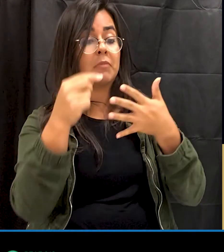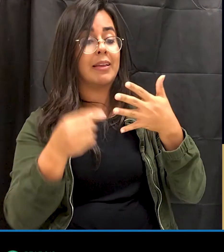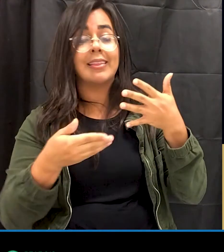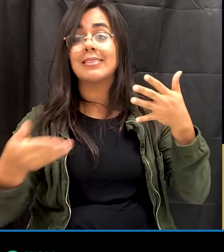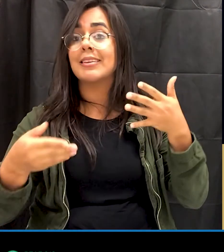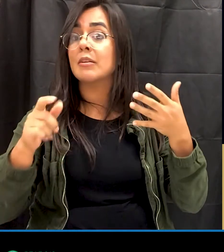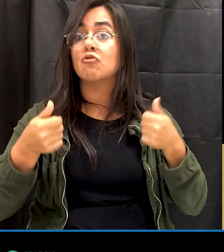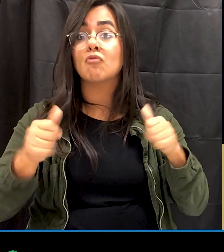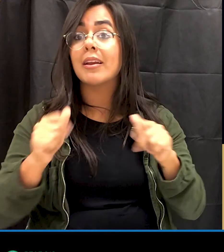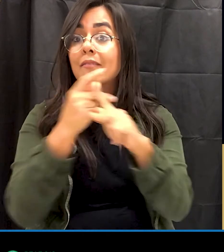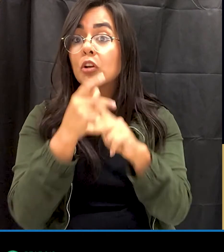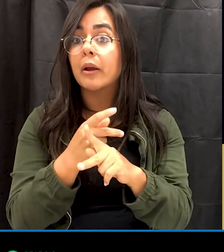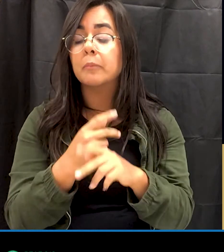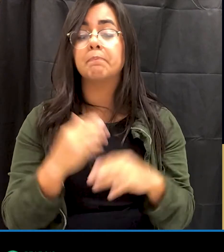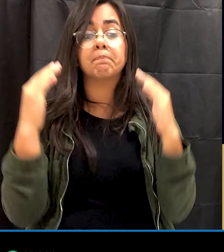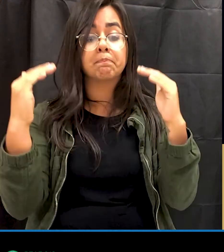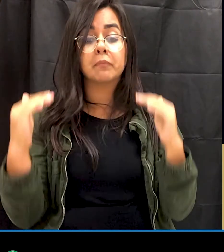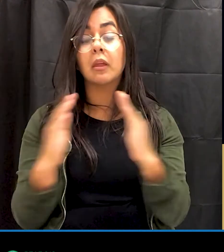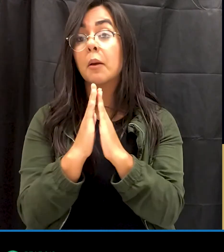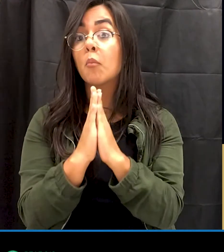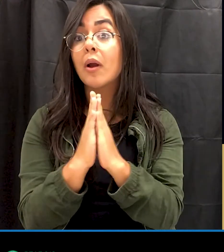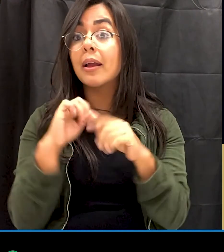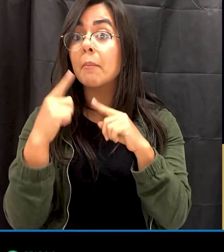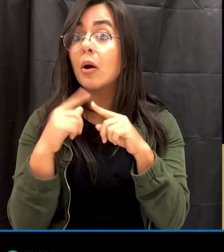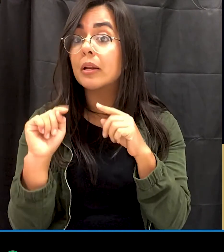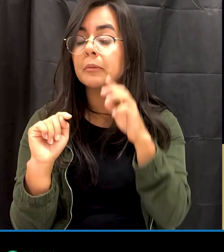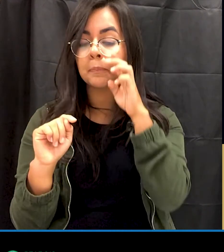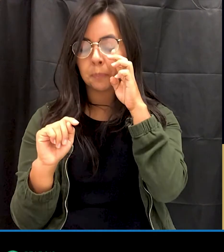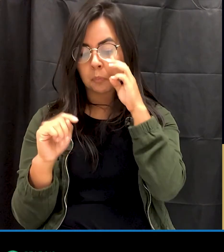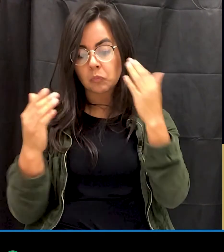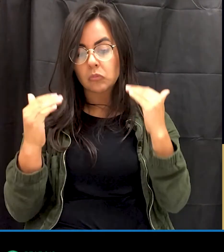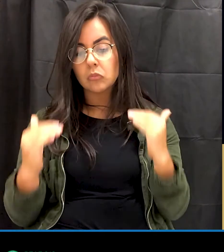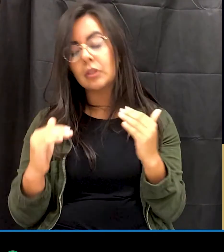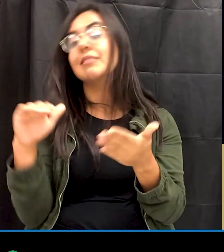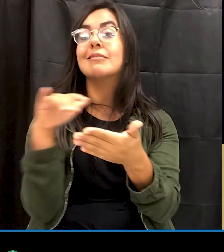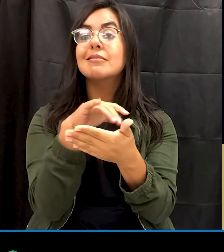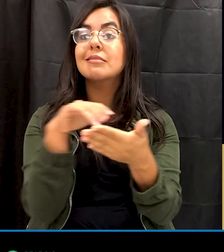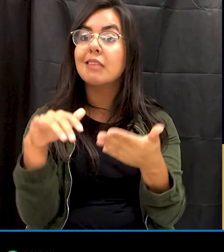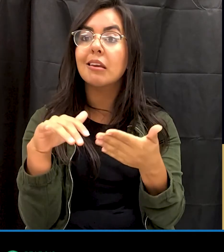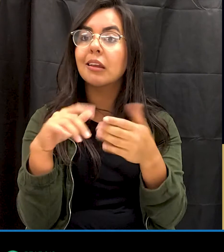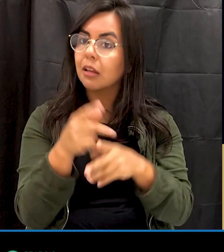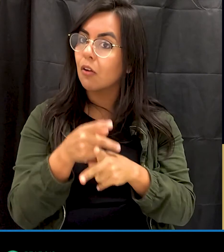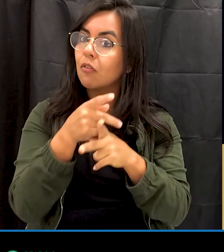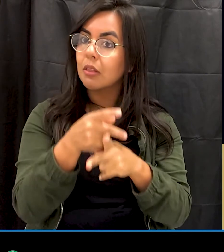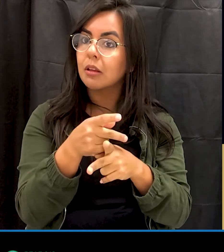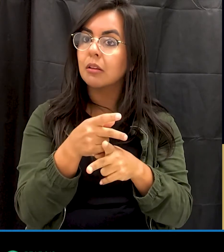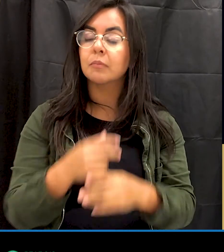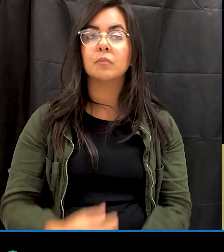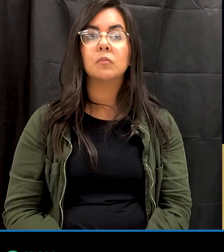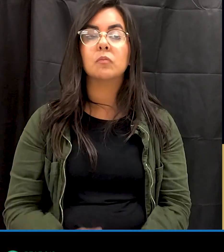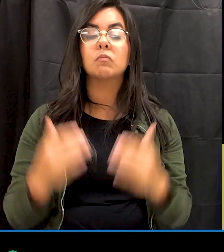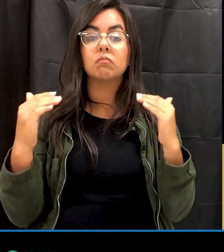study the text carefully, ask questions of a trusted source. know, we, the faculty here at Southern